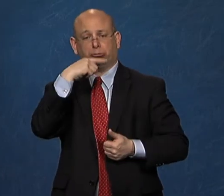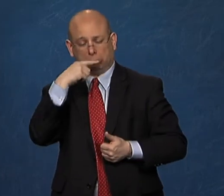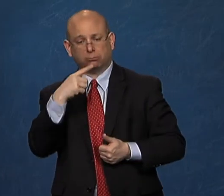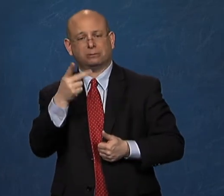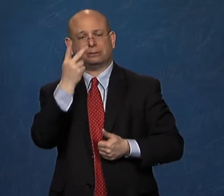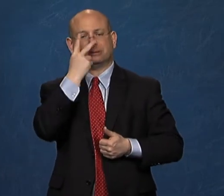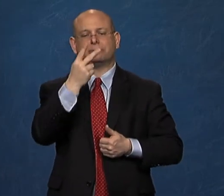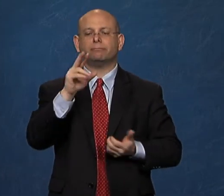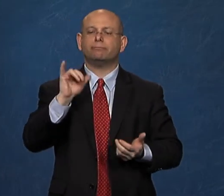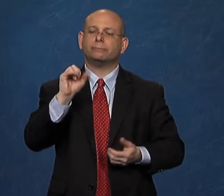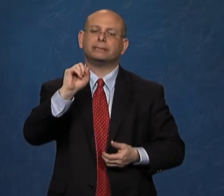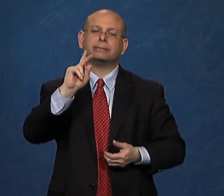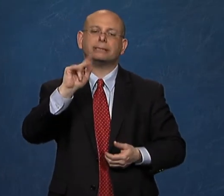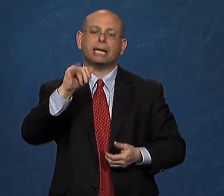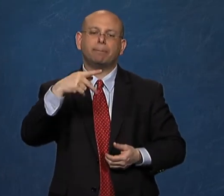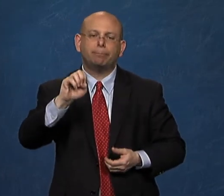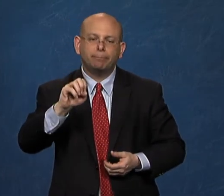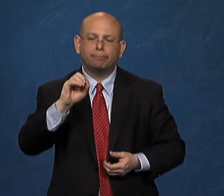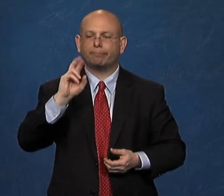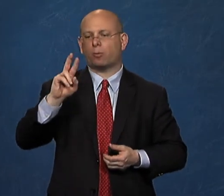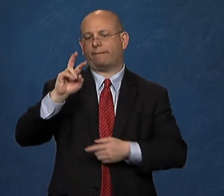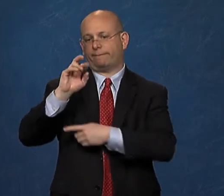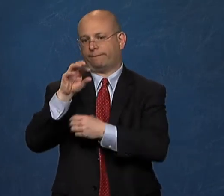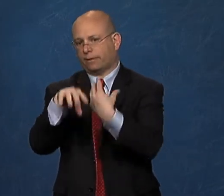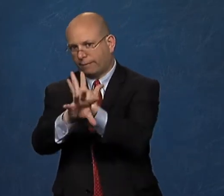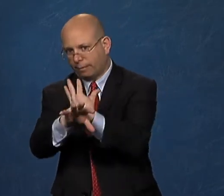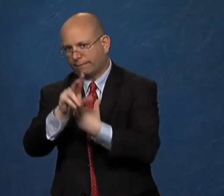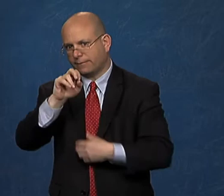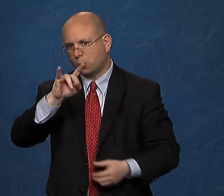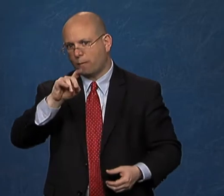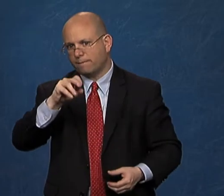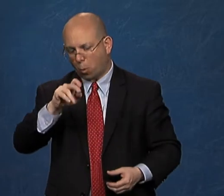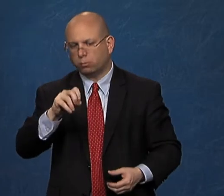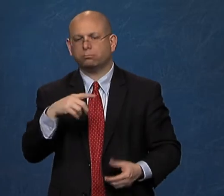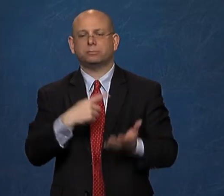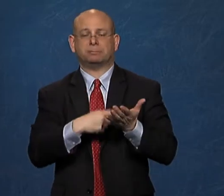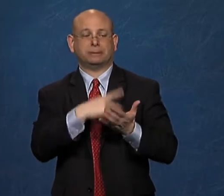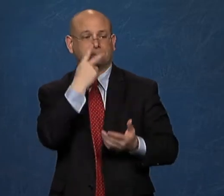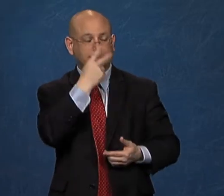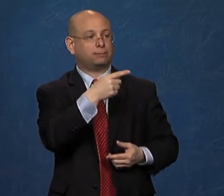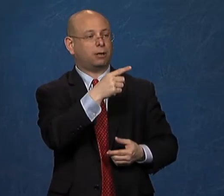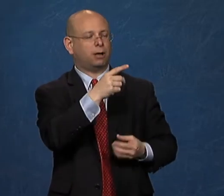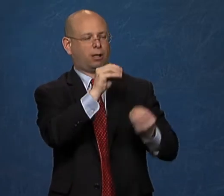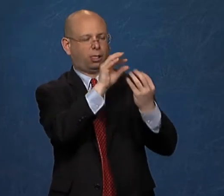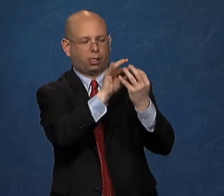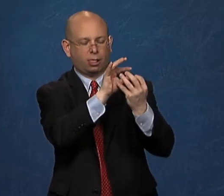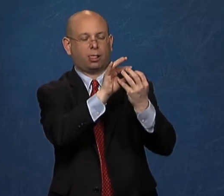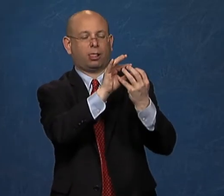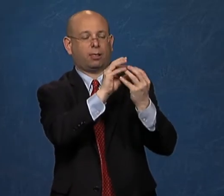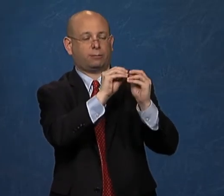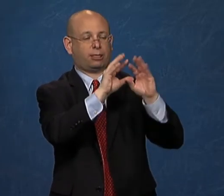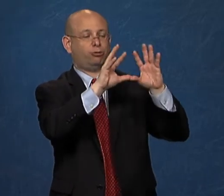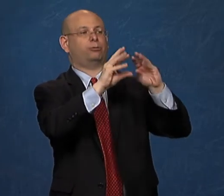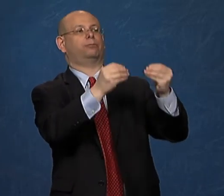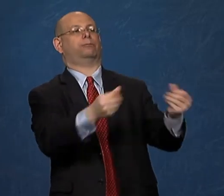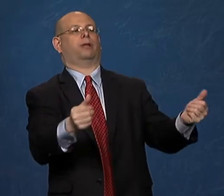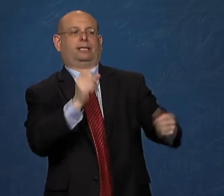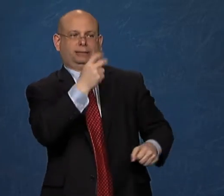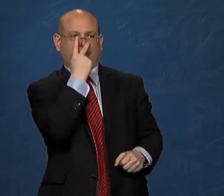to be reconnected. And deaf, hard of hearing persons, I know, and even hearing people will use video phones or Skype to communicate with one another.